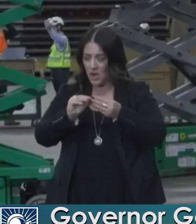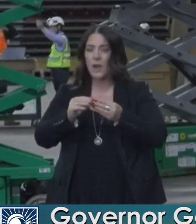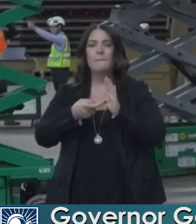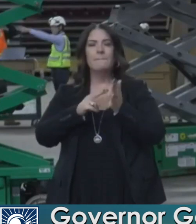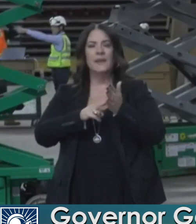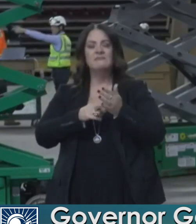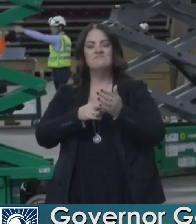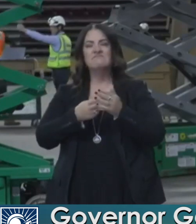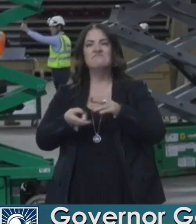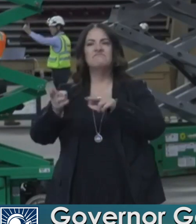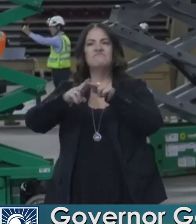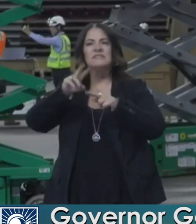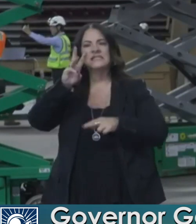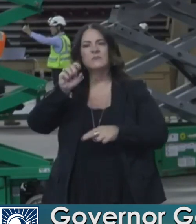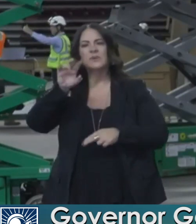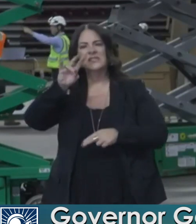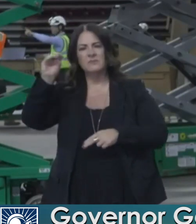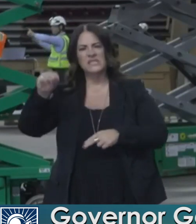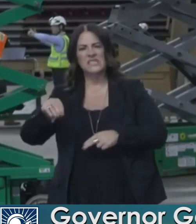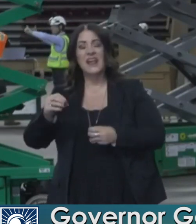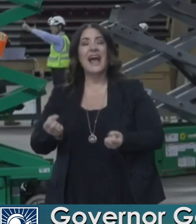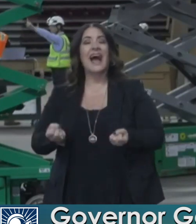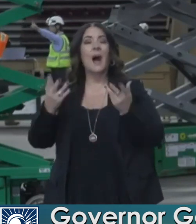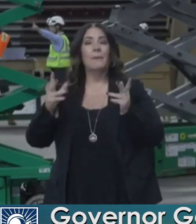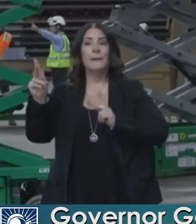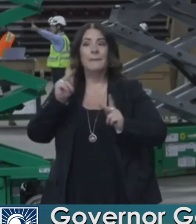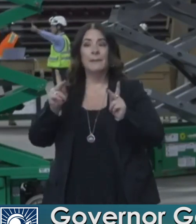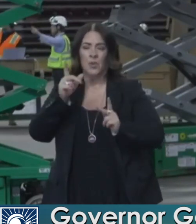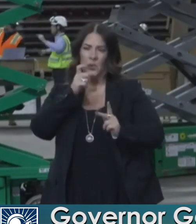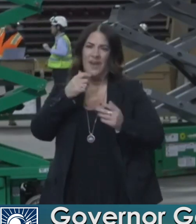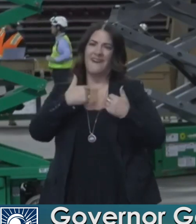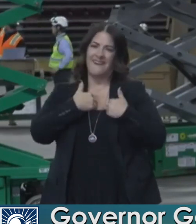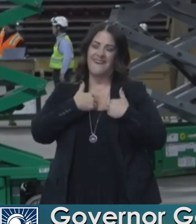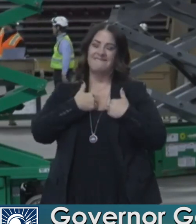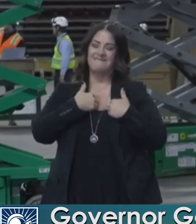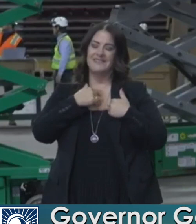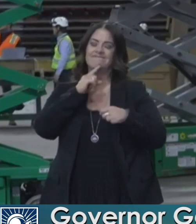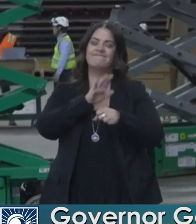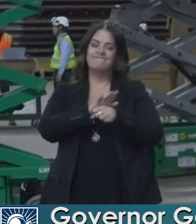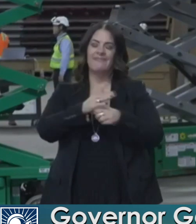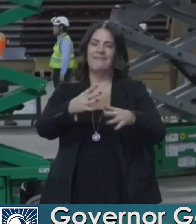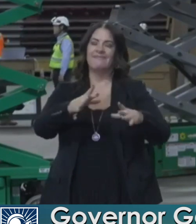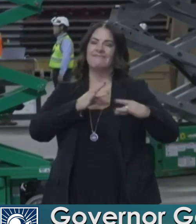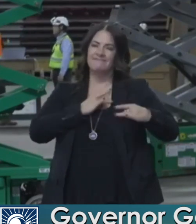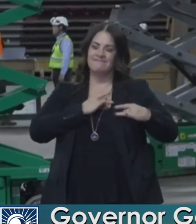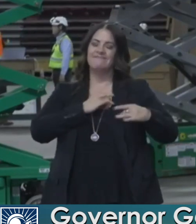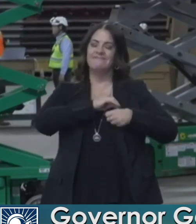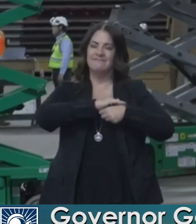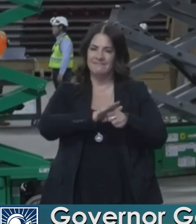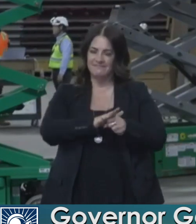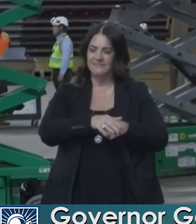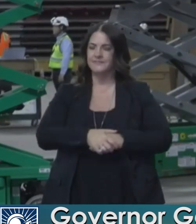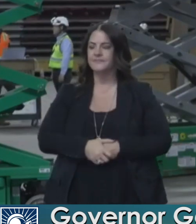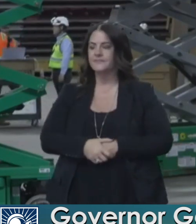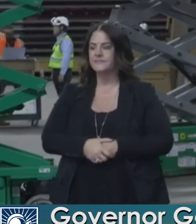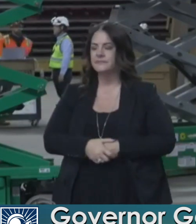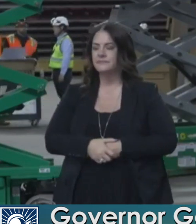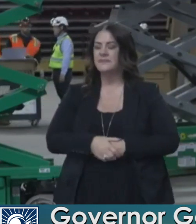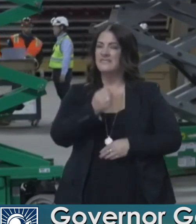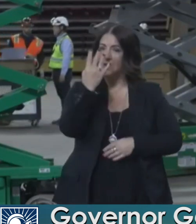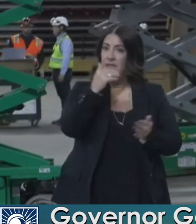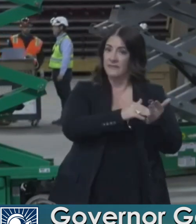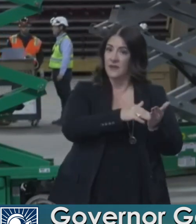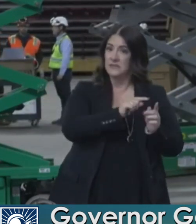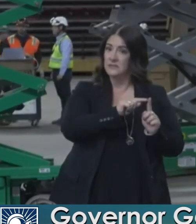6.7%, total number of COVID-19 positives. 1,085. This, again, is the